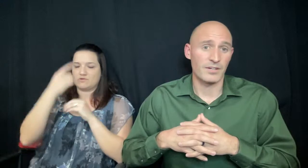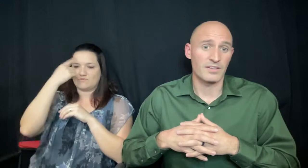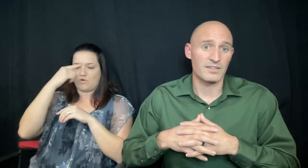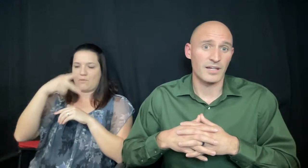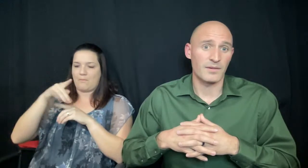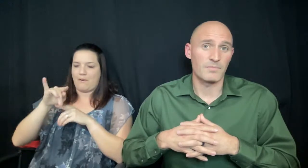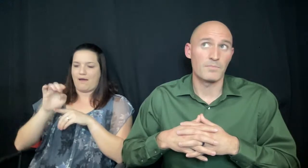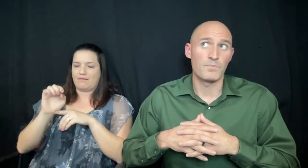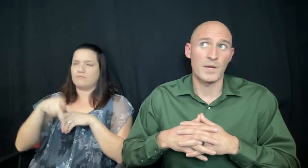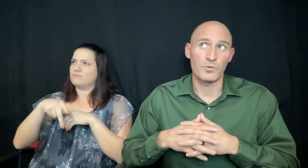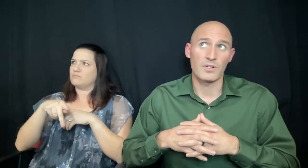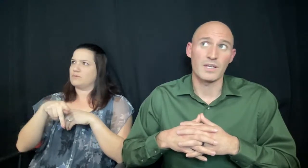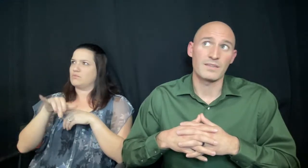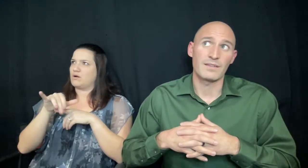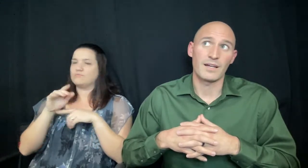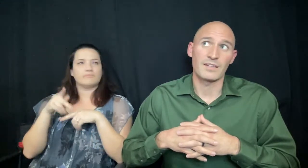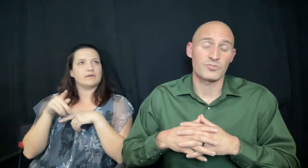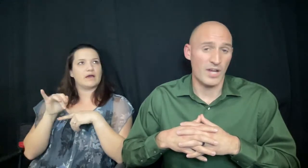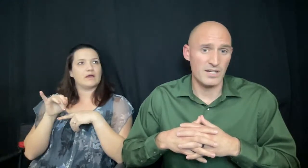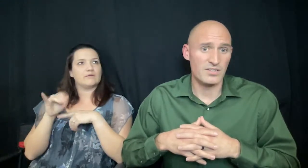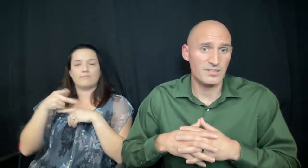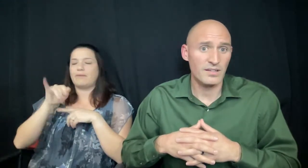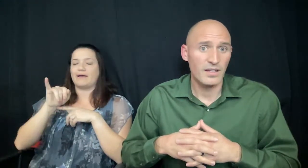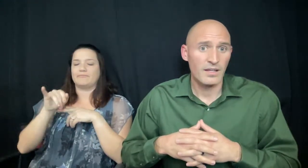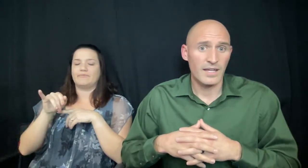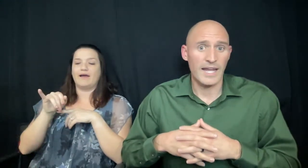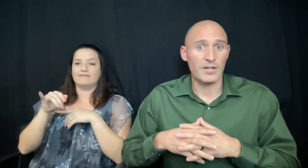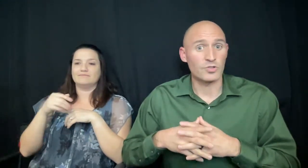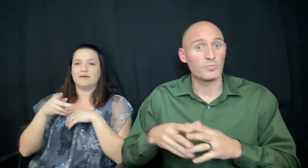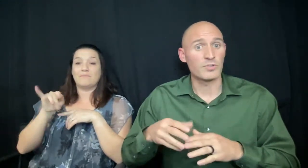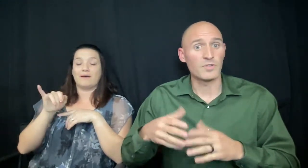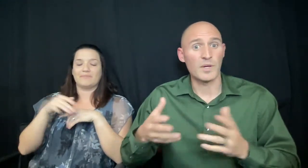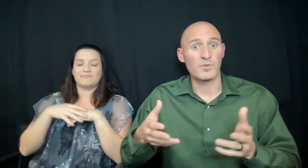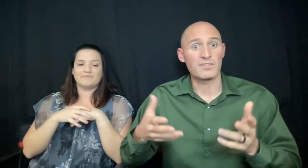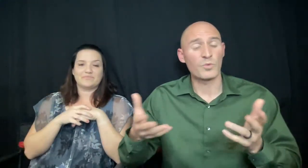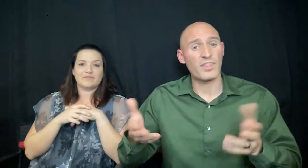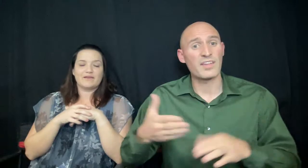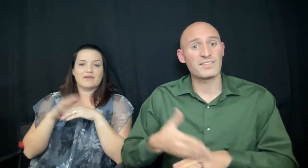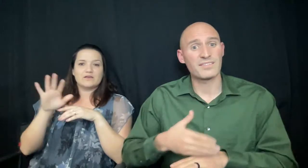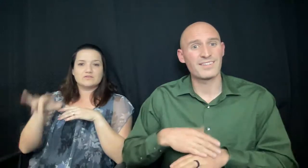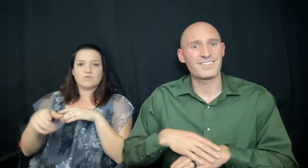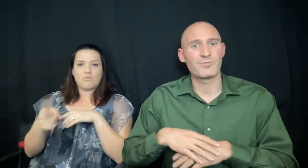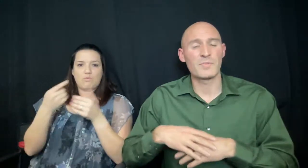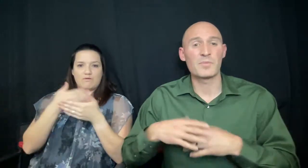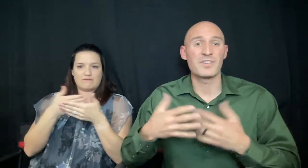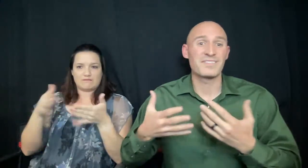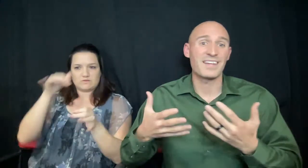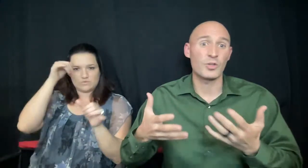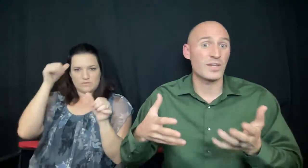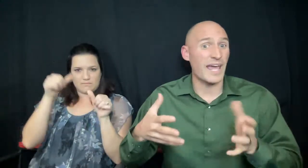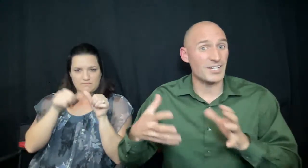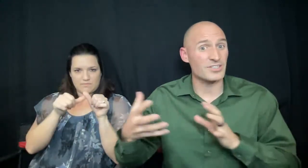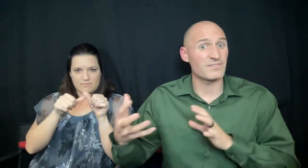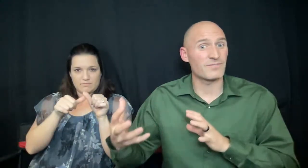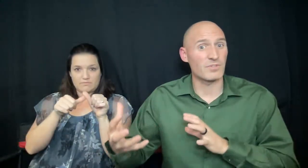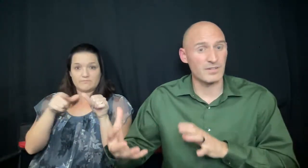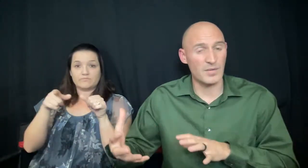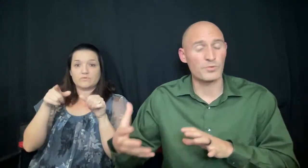various memory strategies and how to improve your memory. So one of the things to remember is that you can actually improve